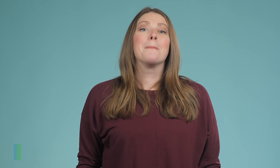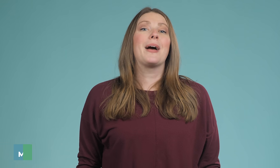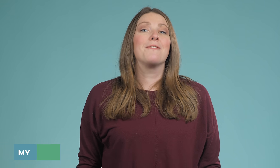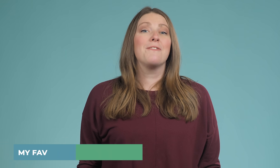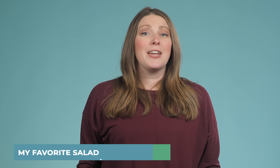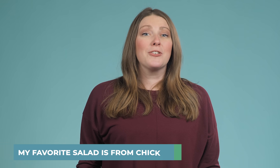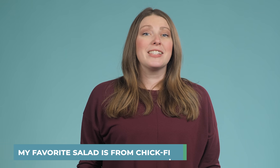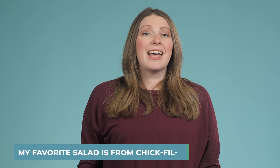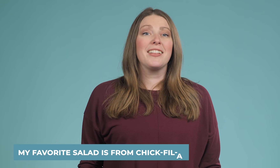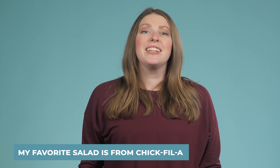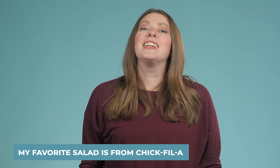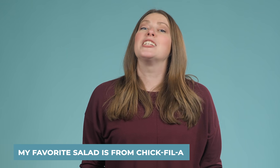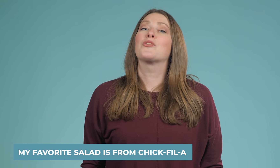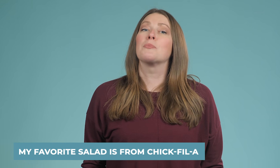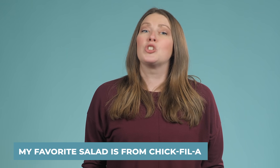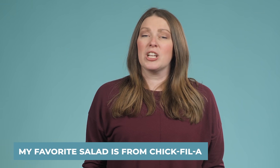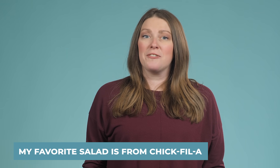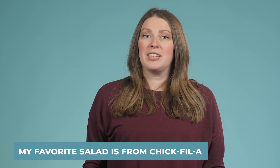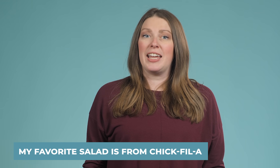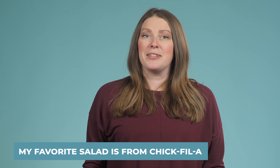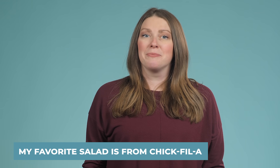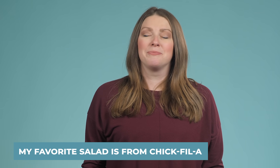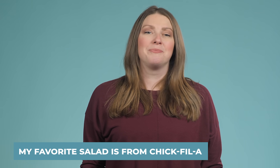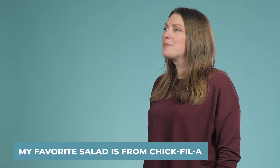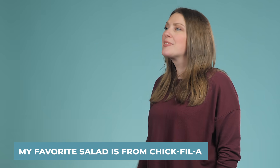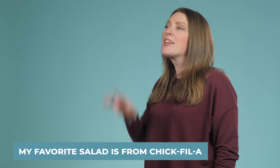My favorite salad is from Chick-fil-a.